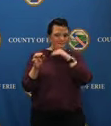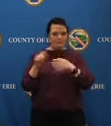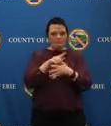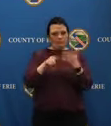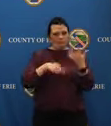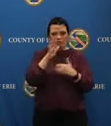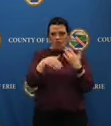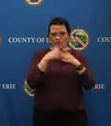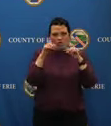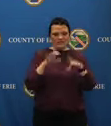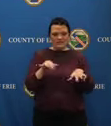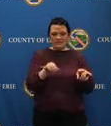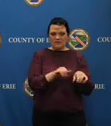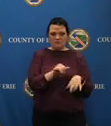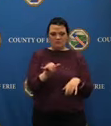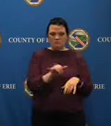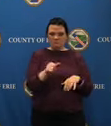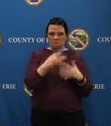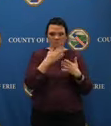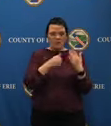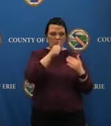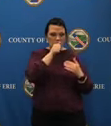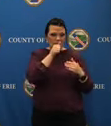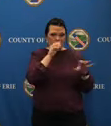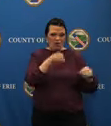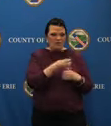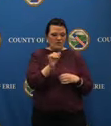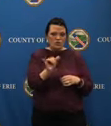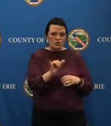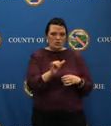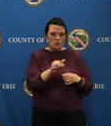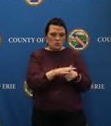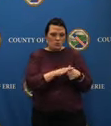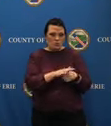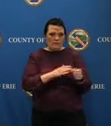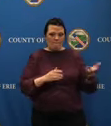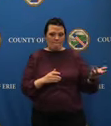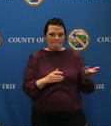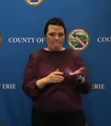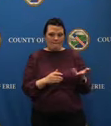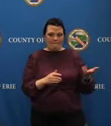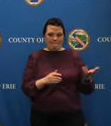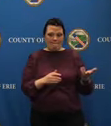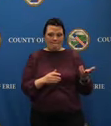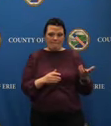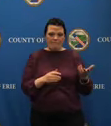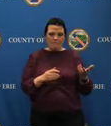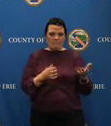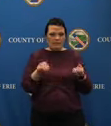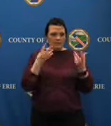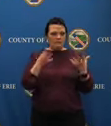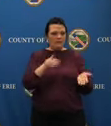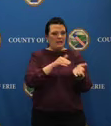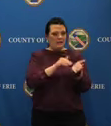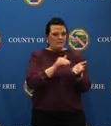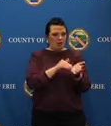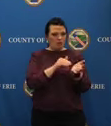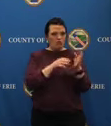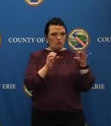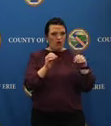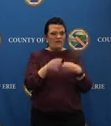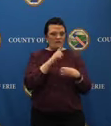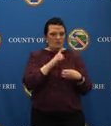doing testing as well, and some private entities are doing testing locally. A number of medical offices are doing